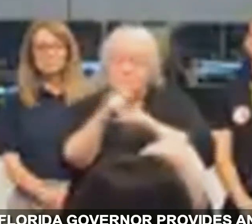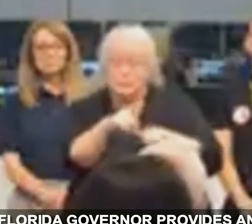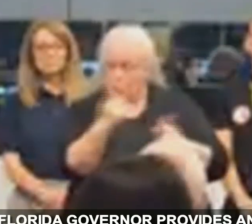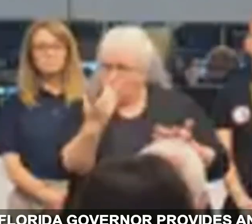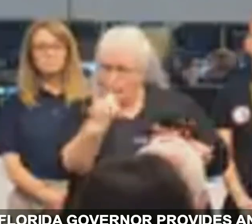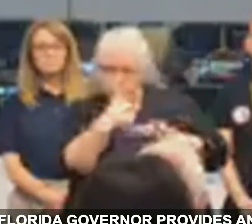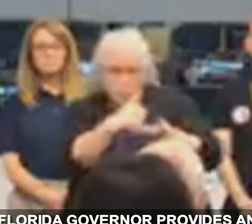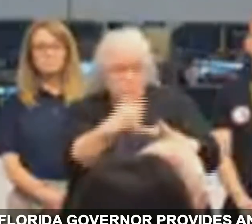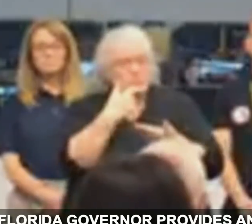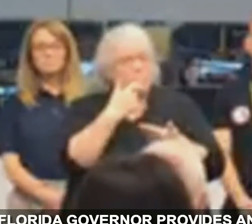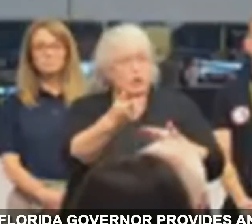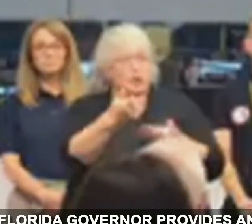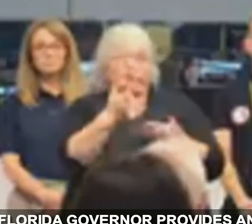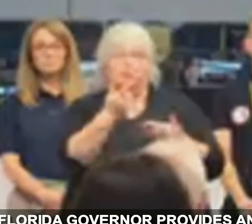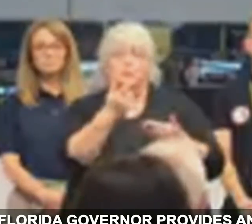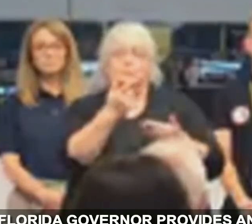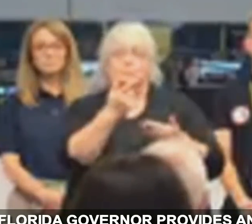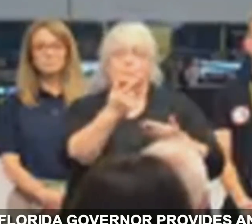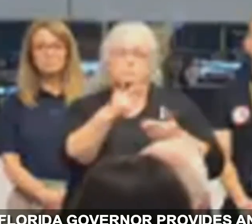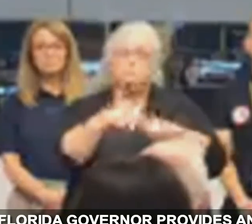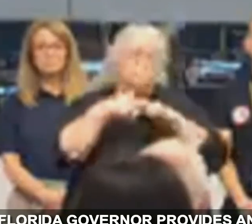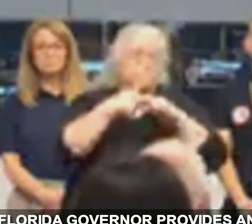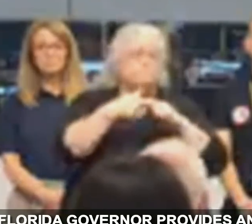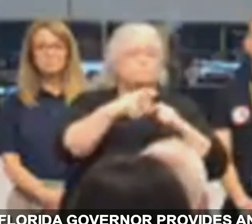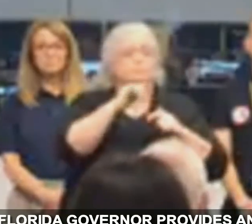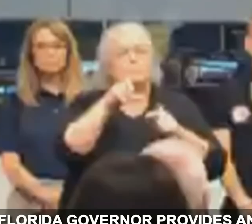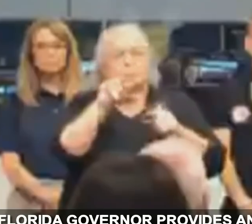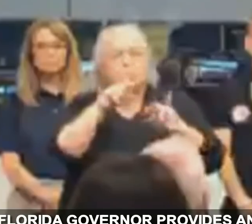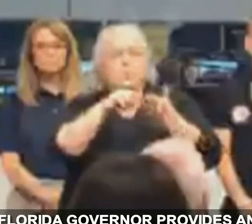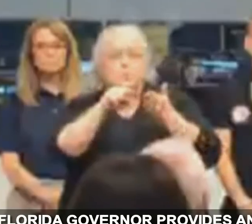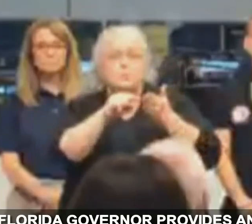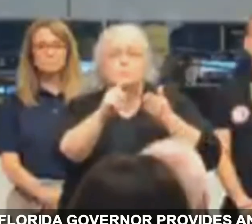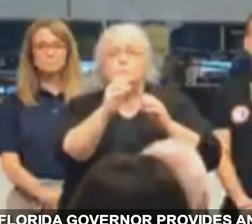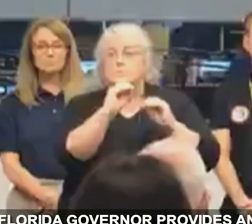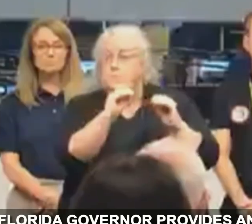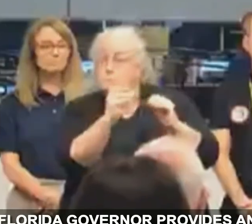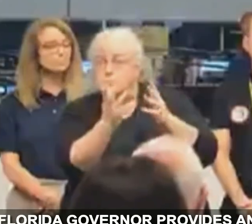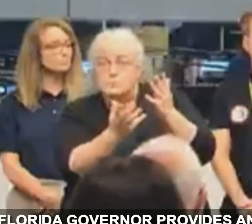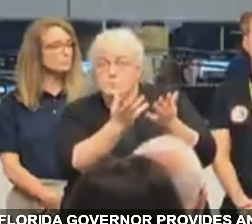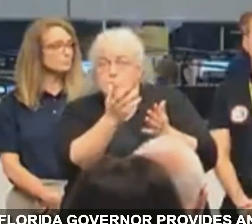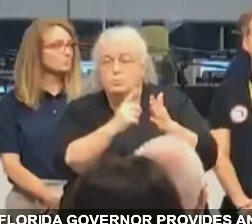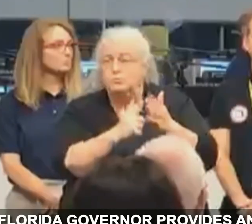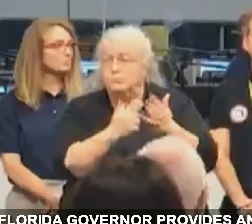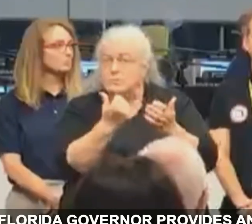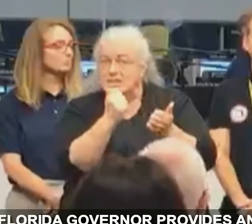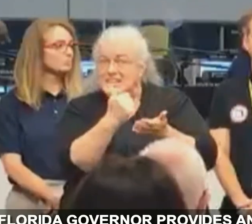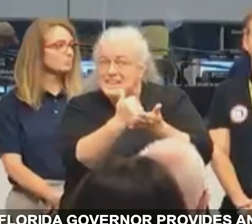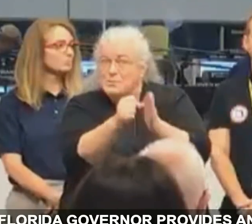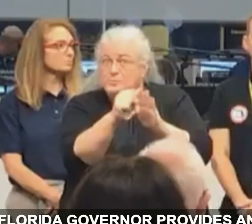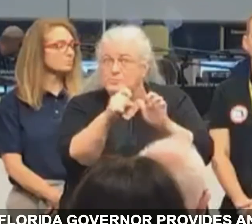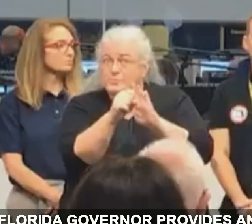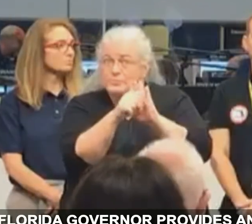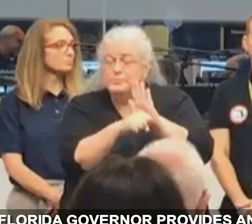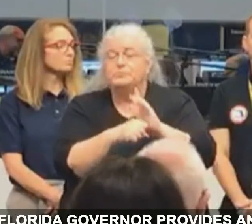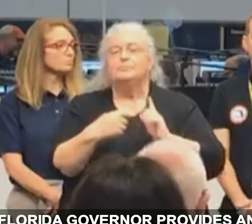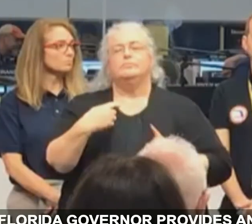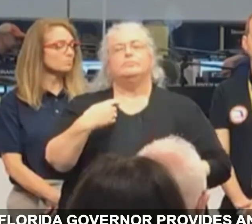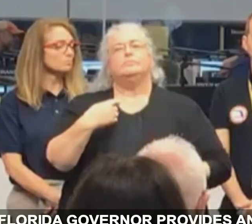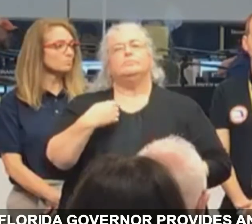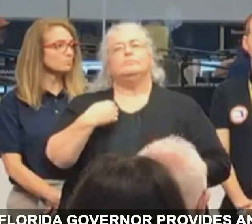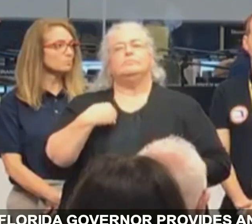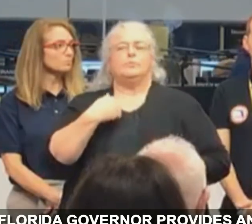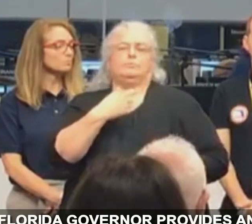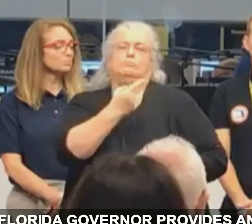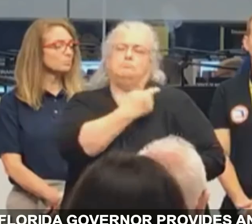evacuation, lifting tolls or doing anything with the shoulders? Can you elaborate? We are going to monitor the